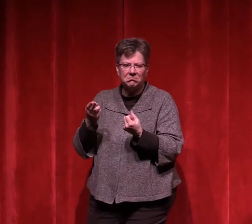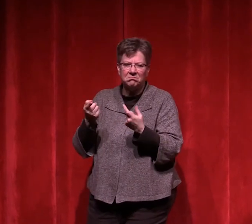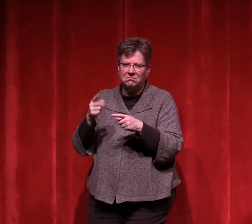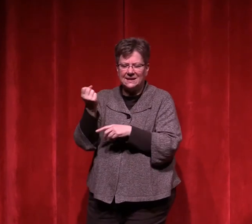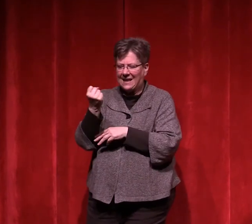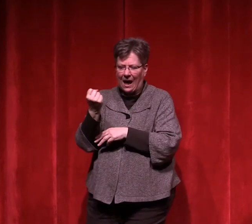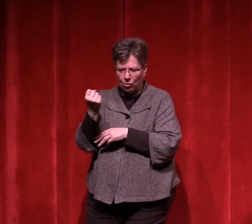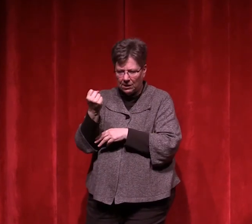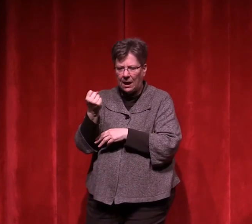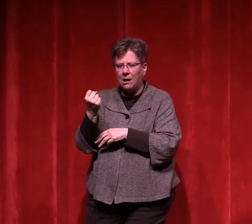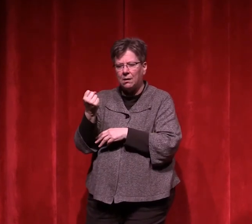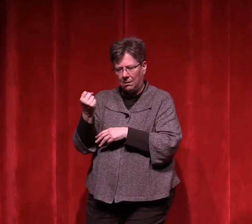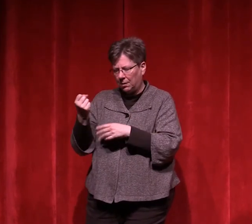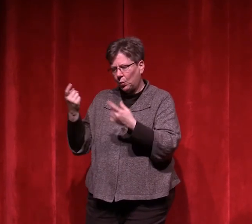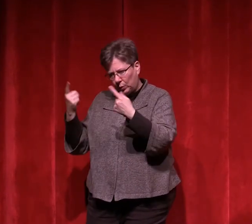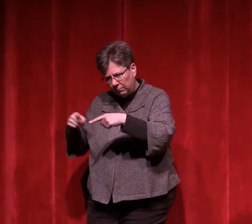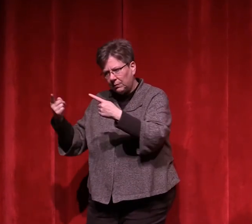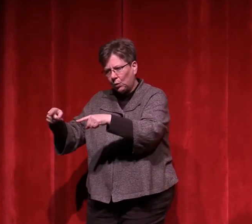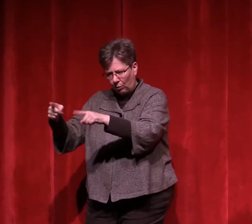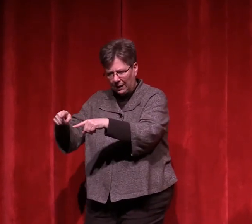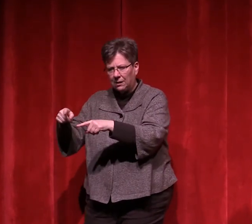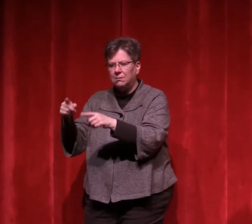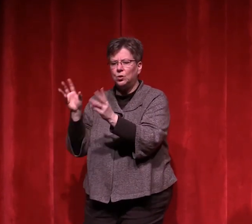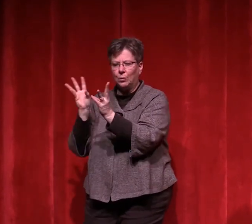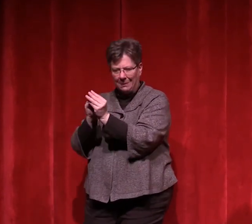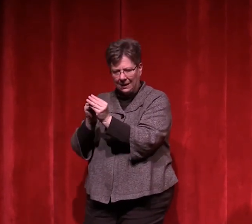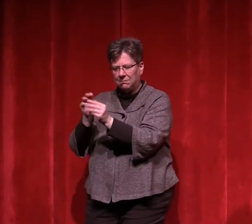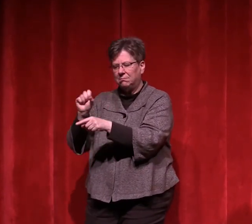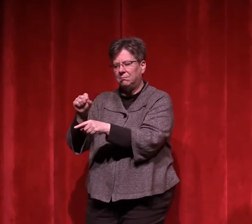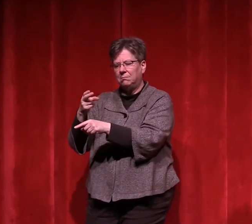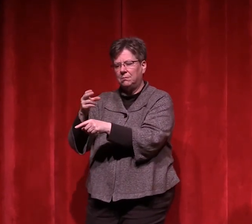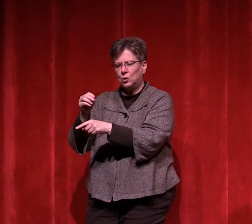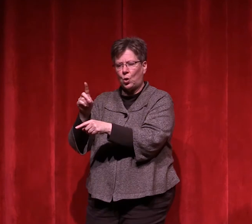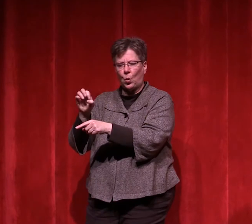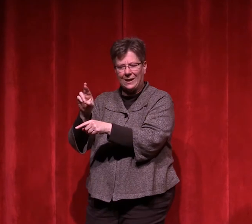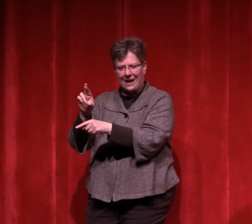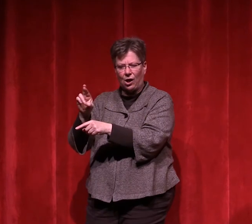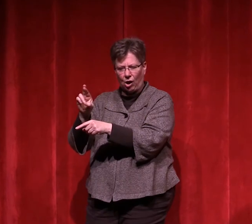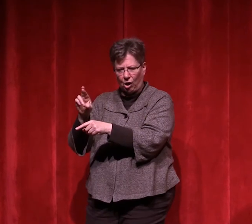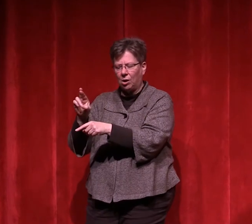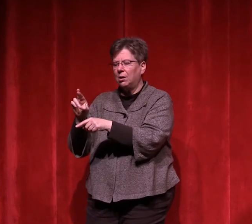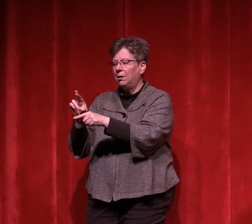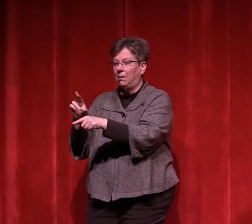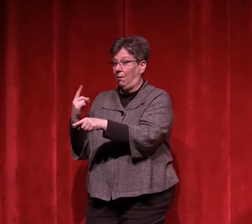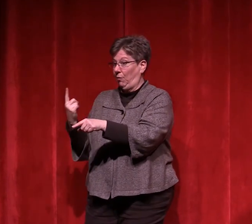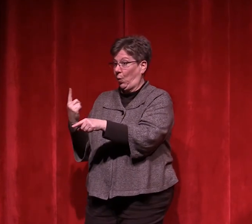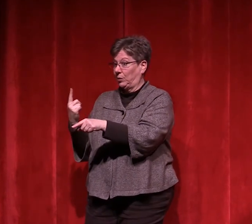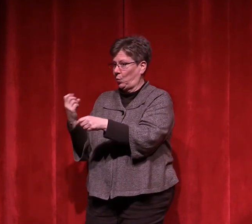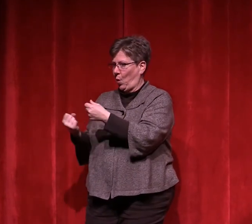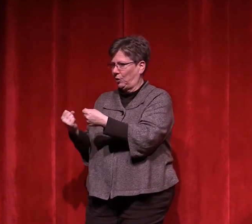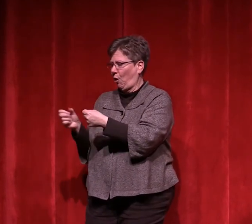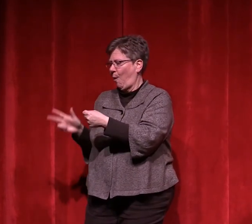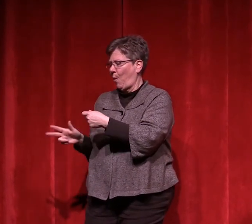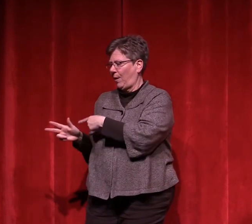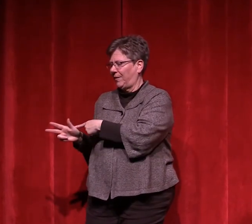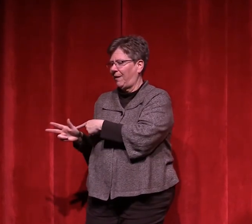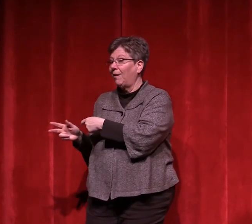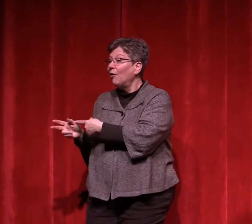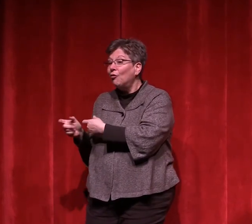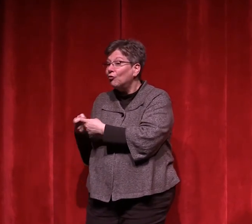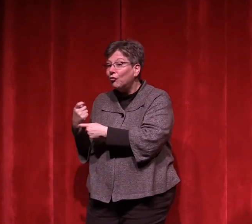Saturday, and we had all agreed to meet at Chaudière, and we drove up to the curb, and there was only one car parked there, and that was from Anaconda, of